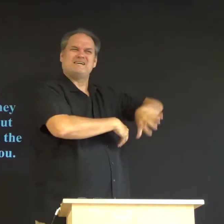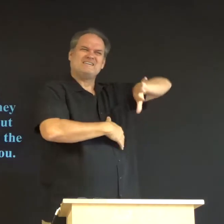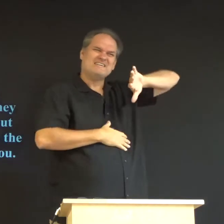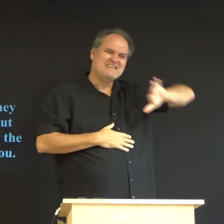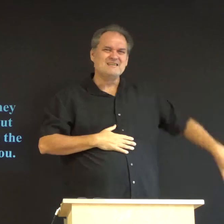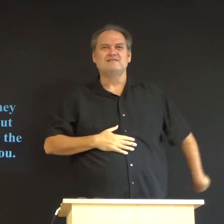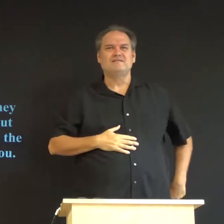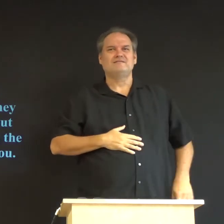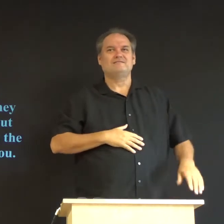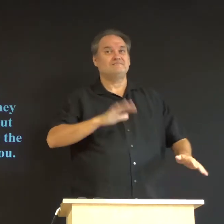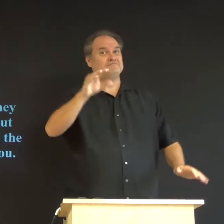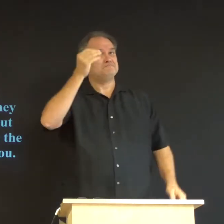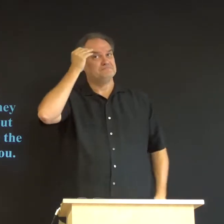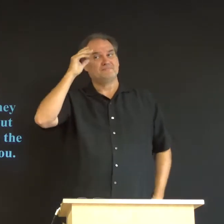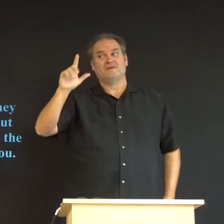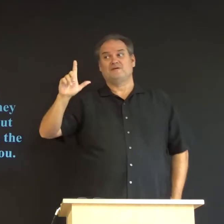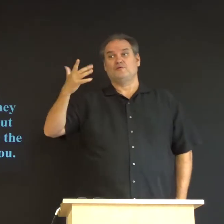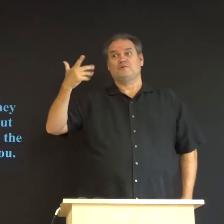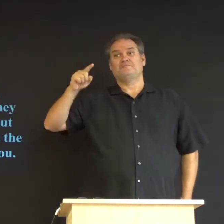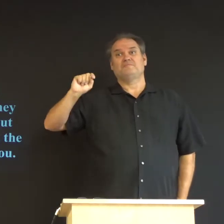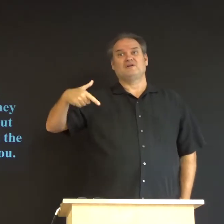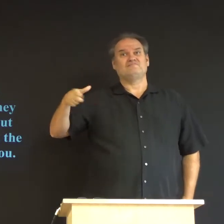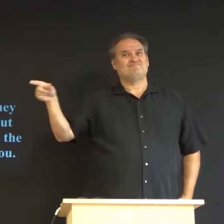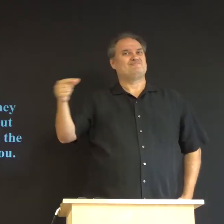They want to do everything they can to block out that light.